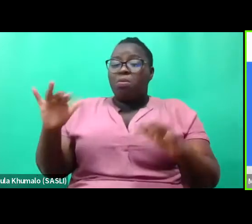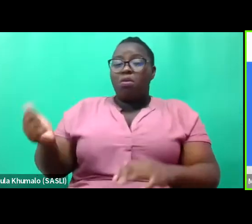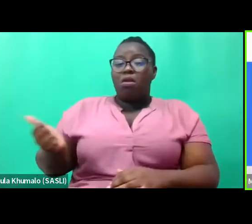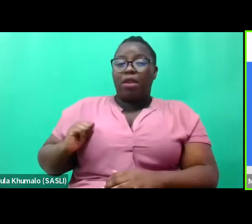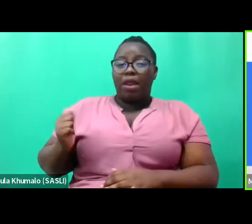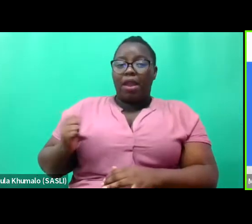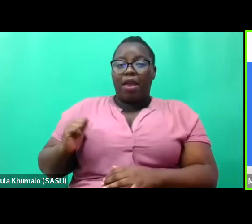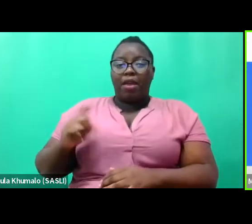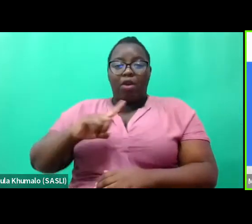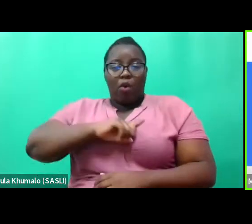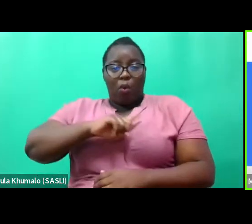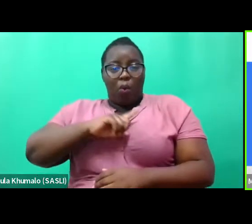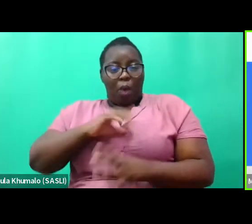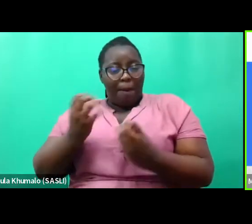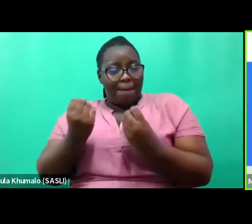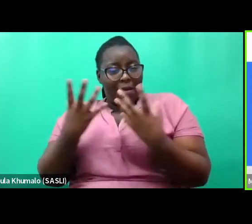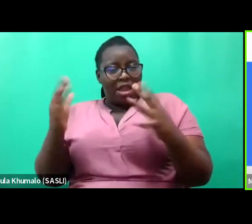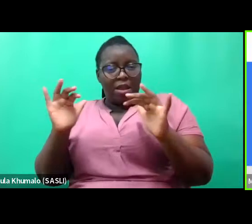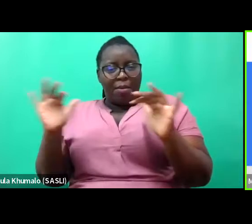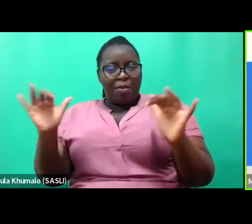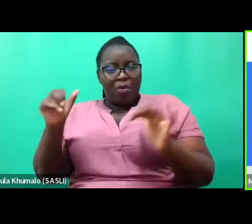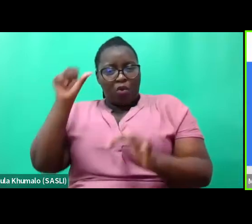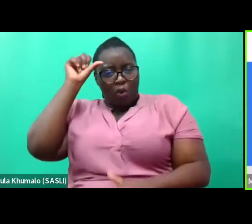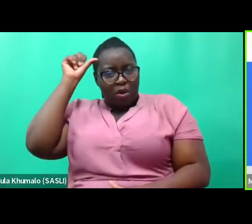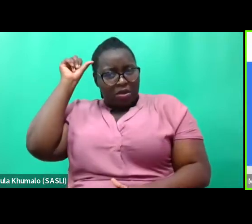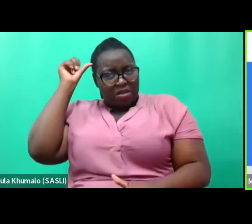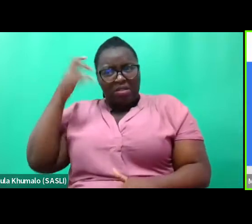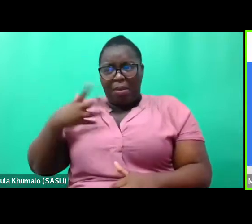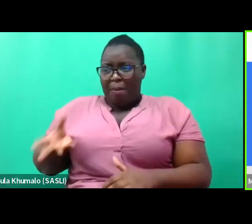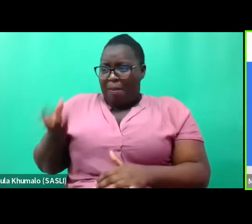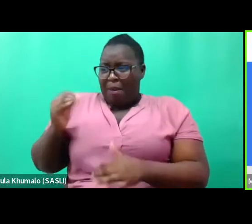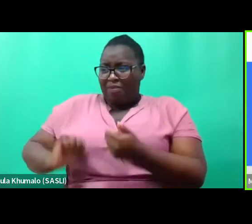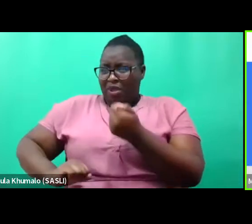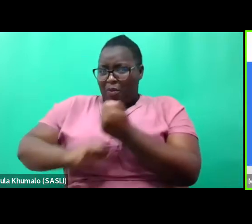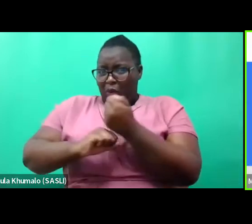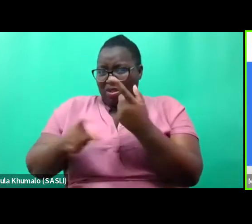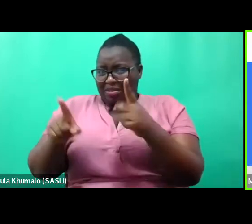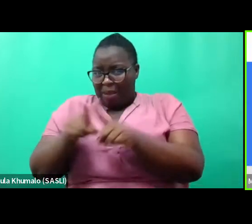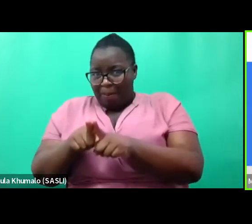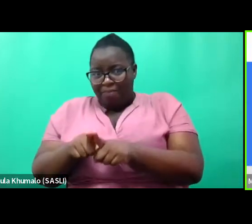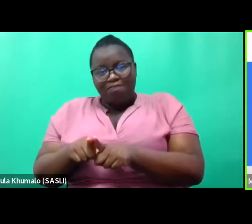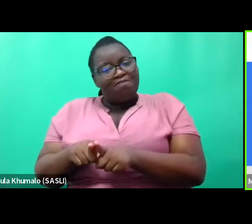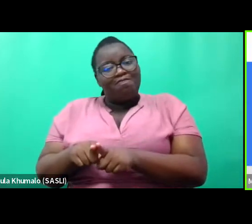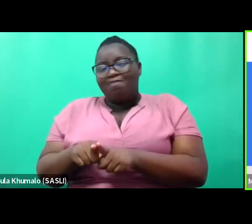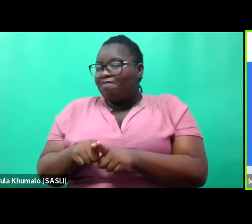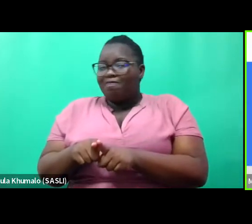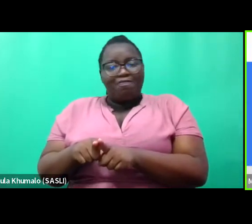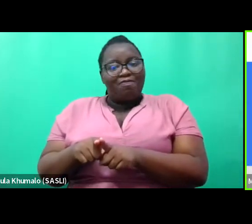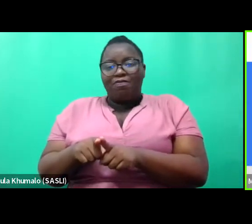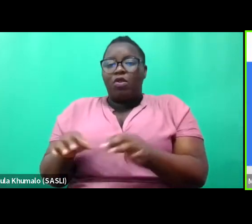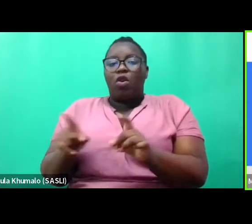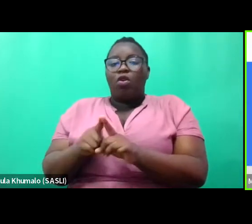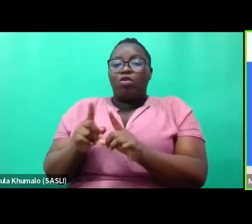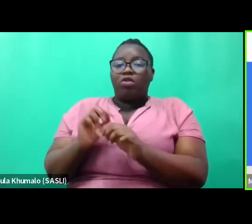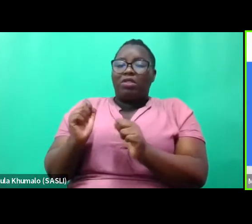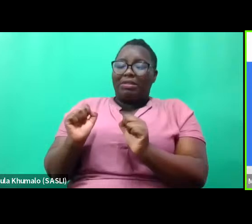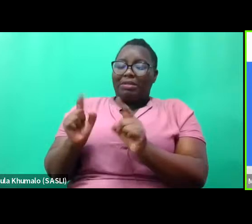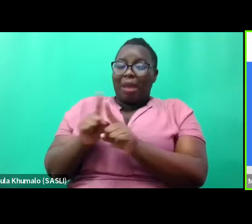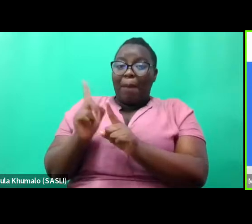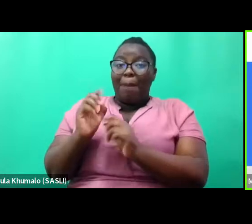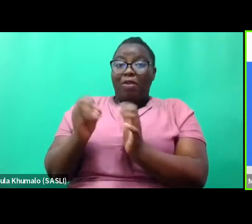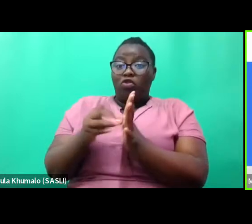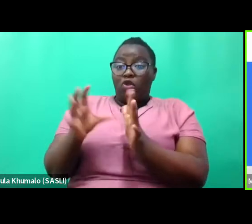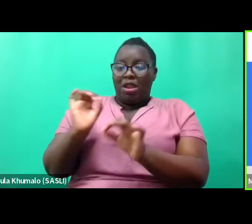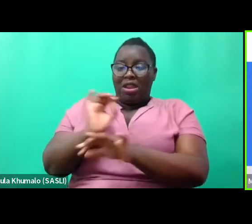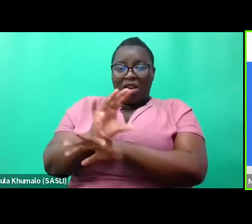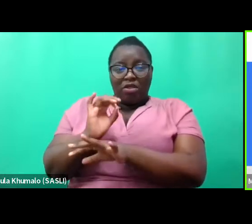people with autism don't get the same support. They don't get the same type of student counseling that I received. If it hadn't